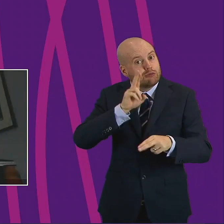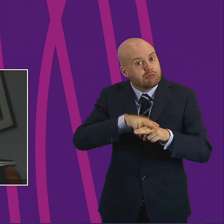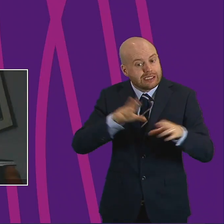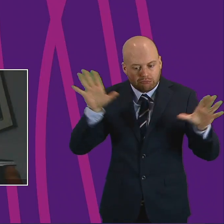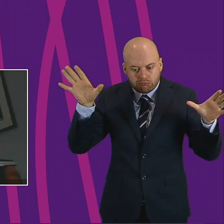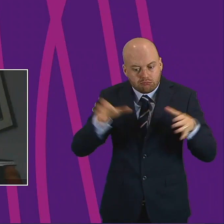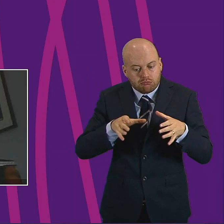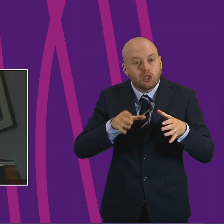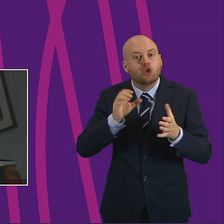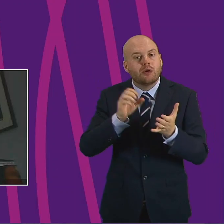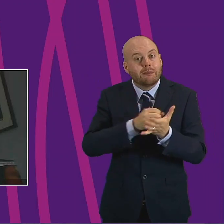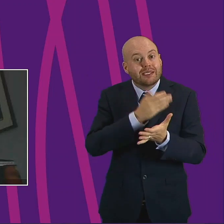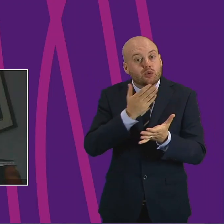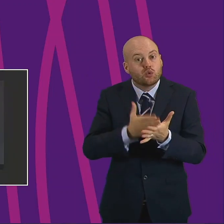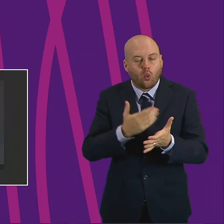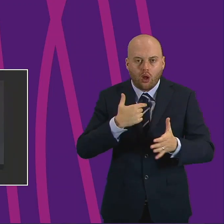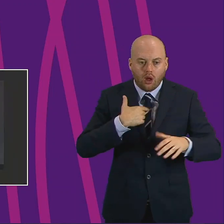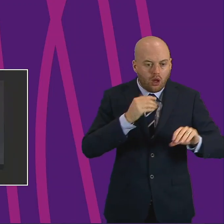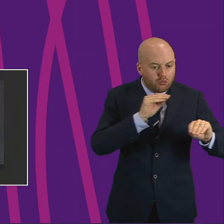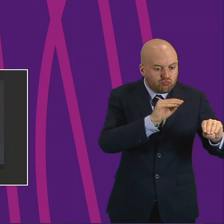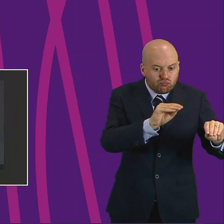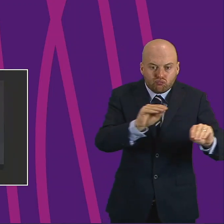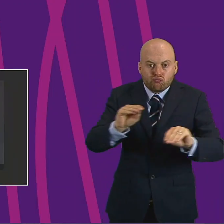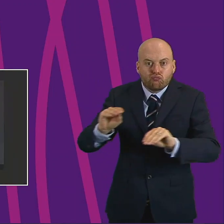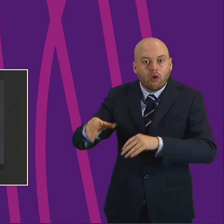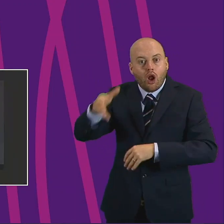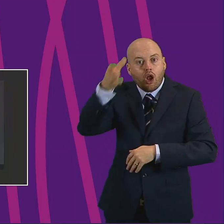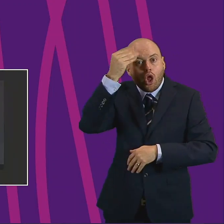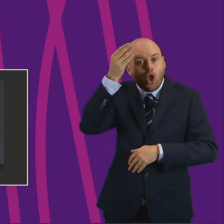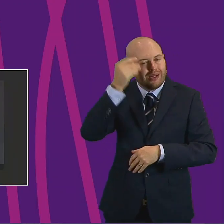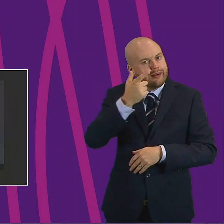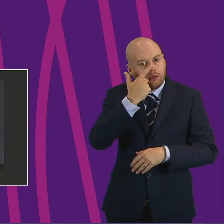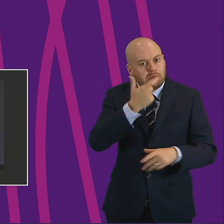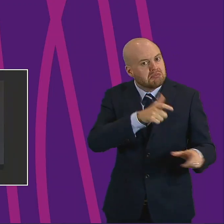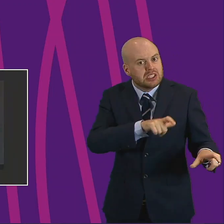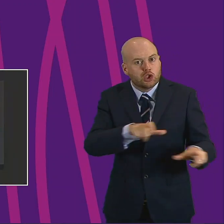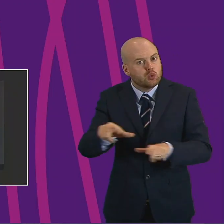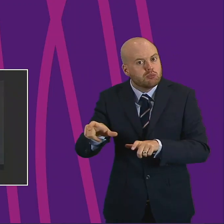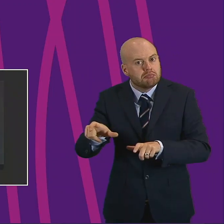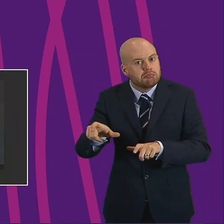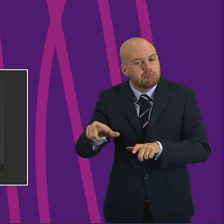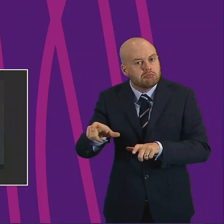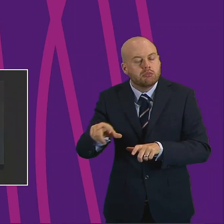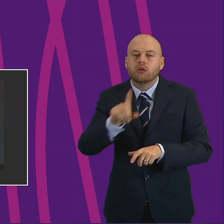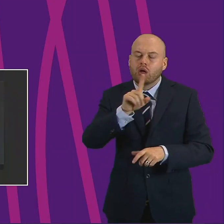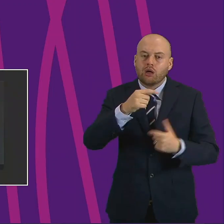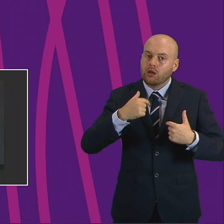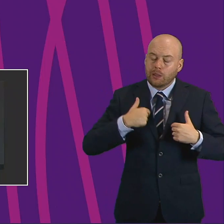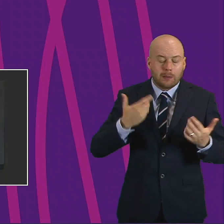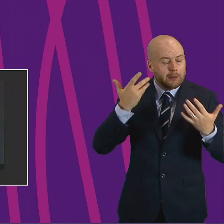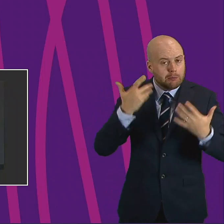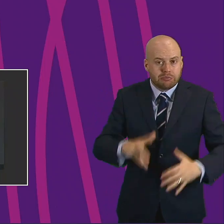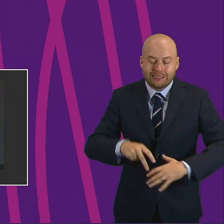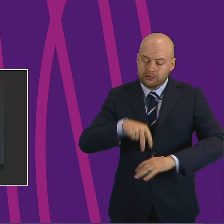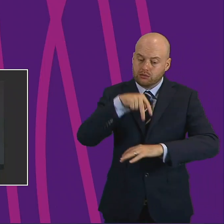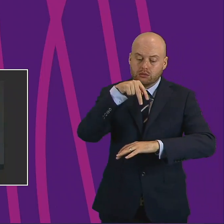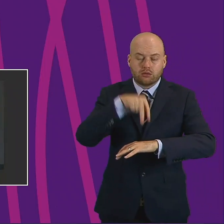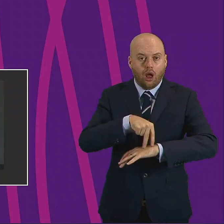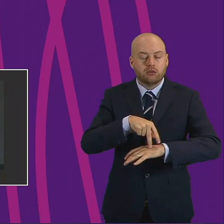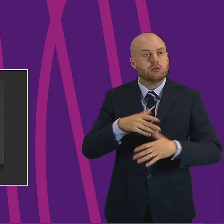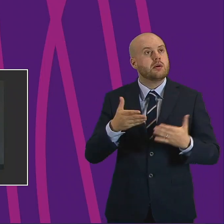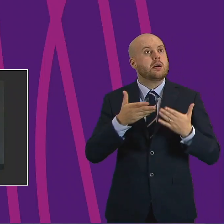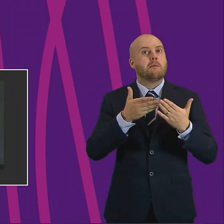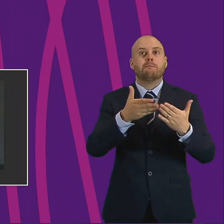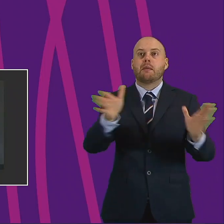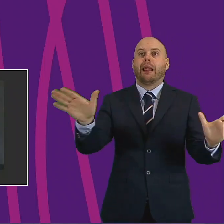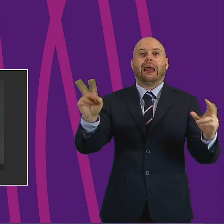early learning as early as we possibly can do. Now, I accepted in front of the Education Committee on